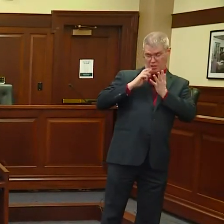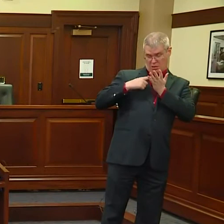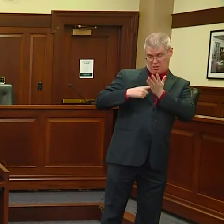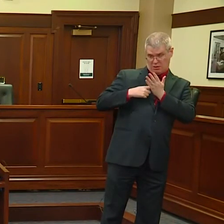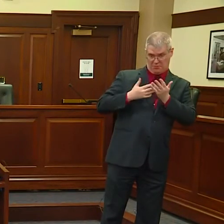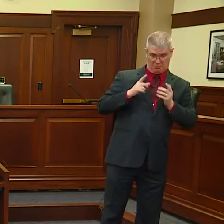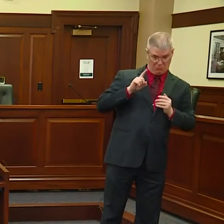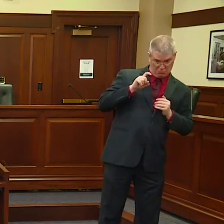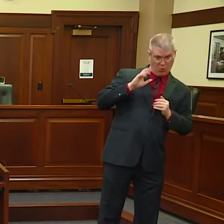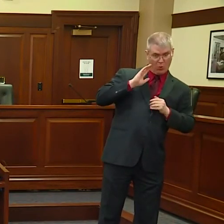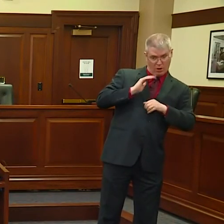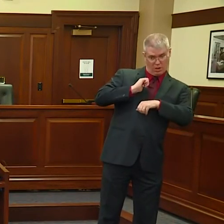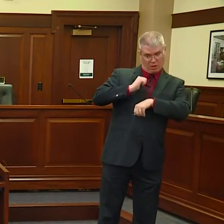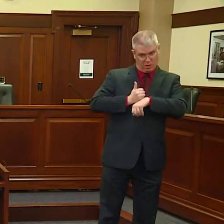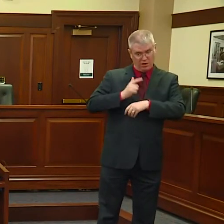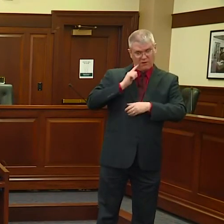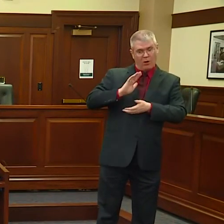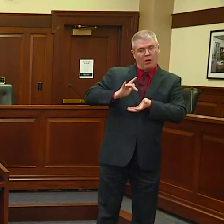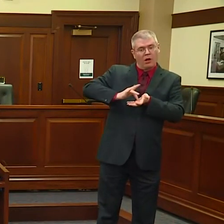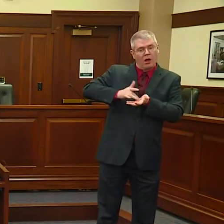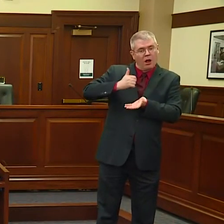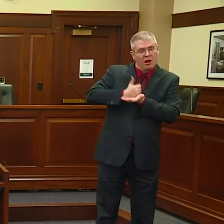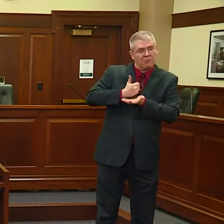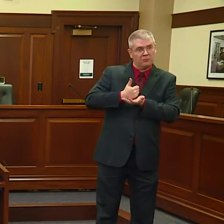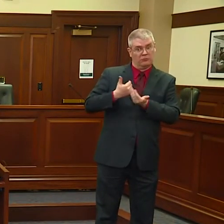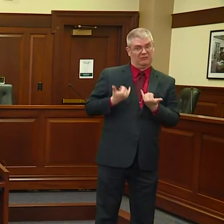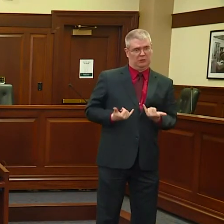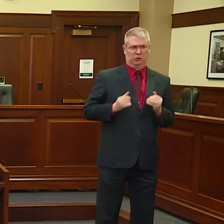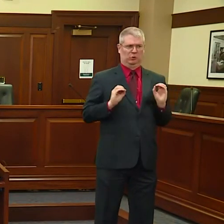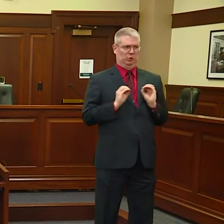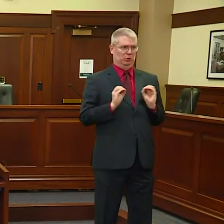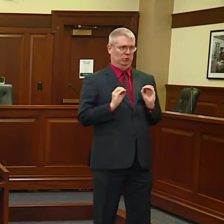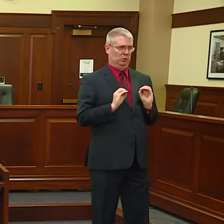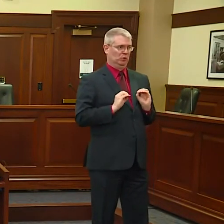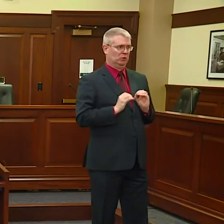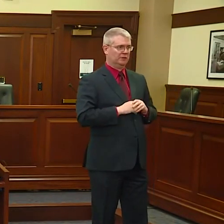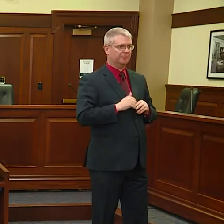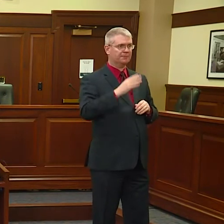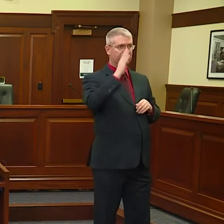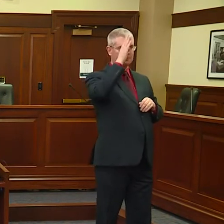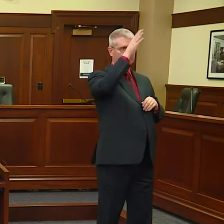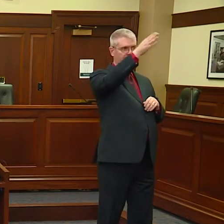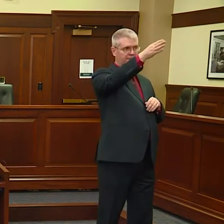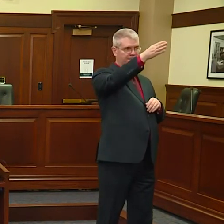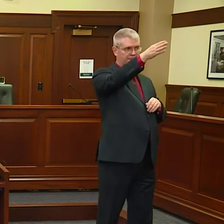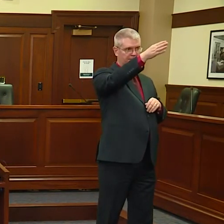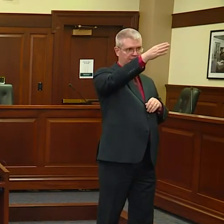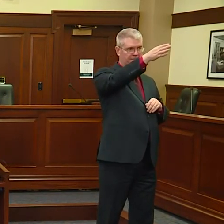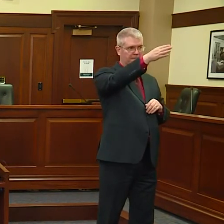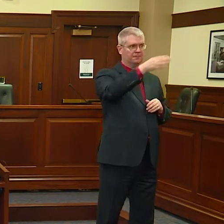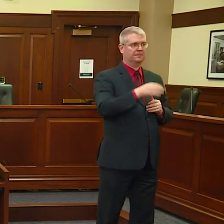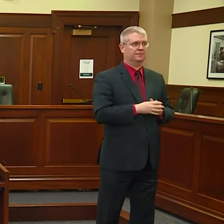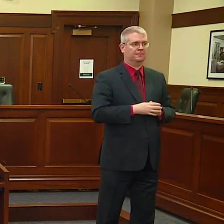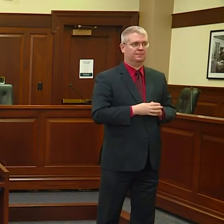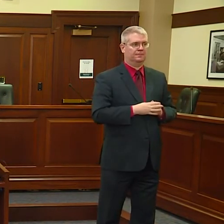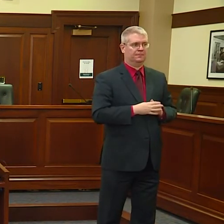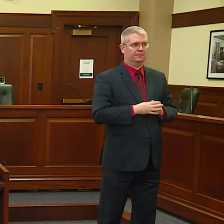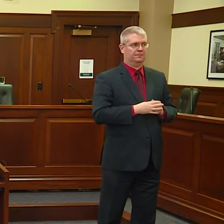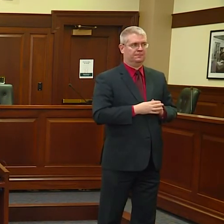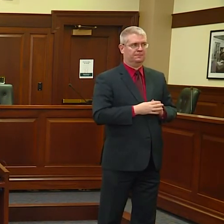It's a good question. Okay. I want to go back to the question of K-12. In the aggregate, those numbers are